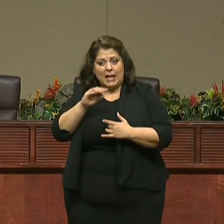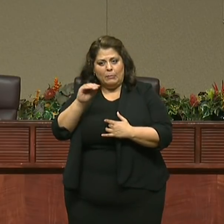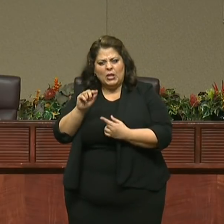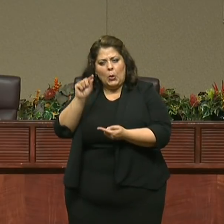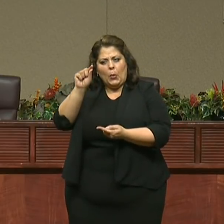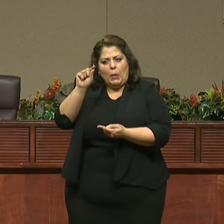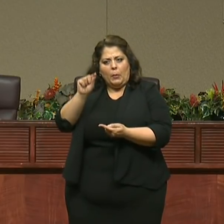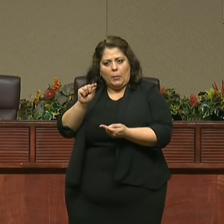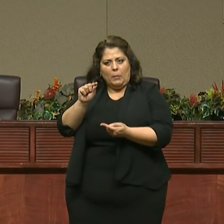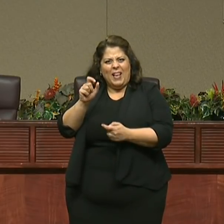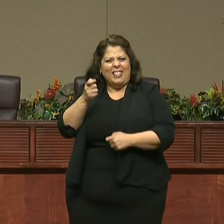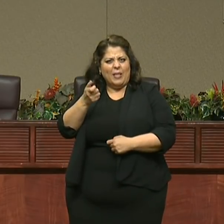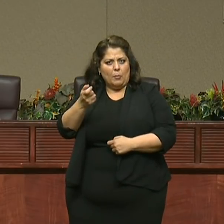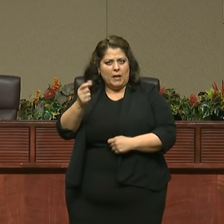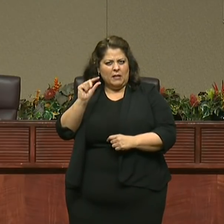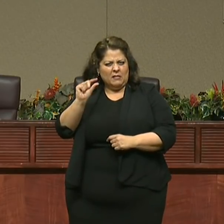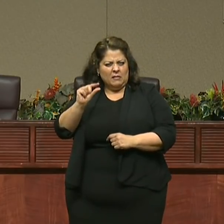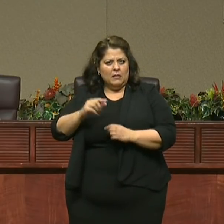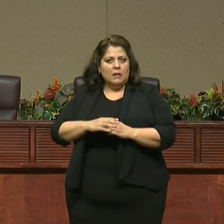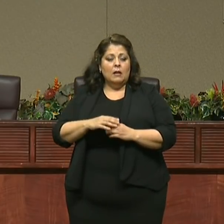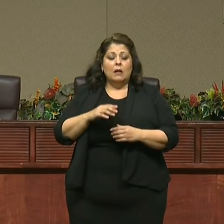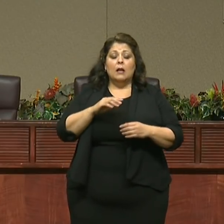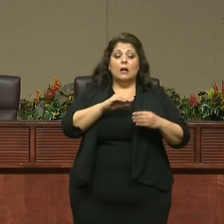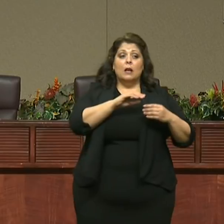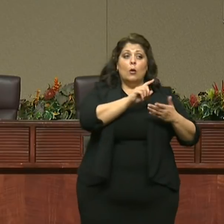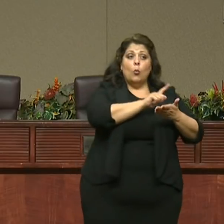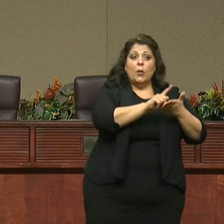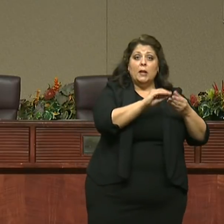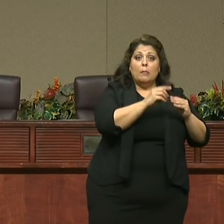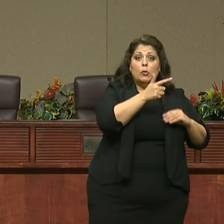number 26, we were at